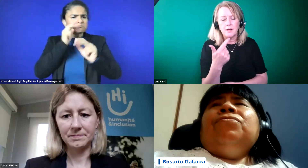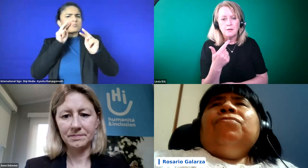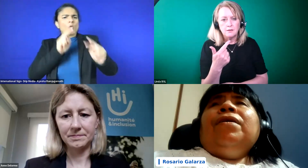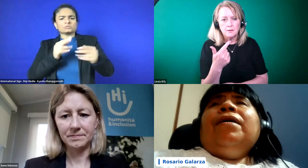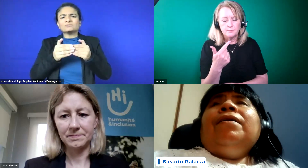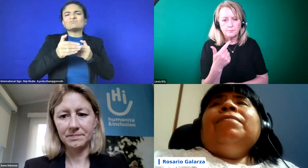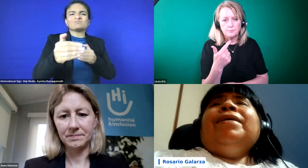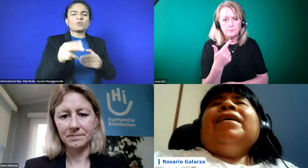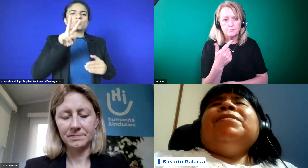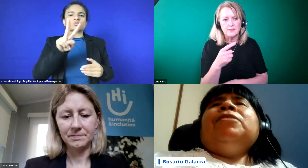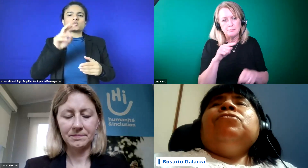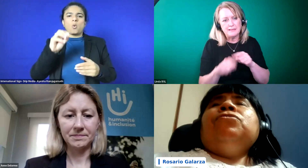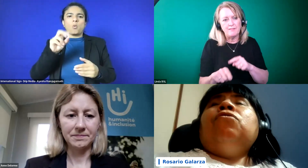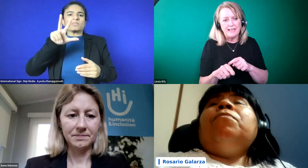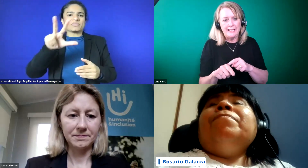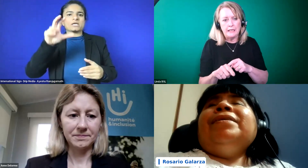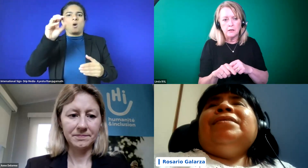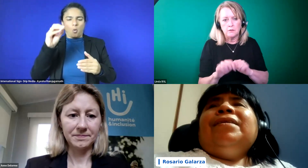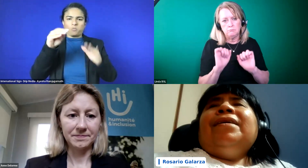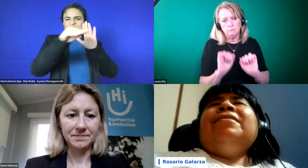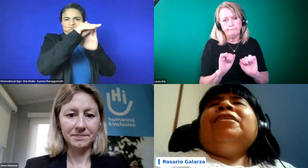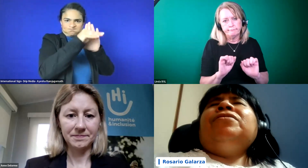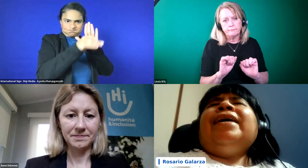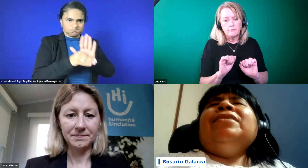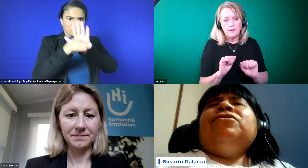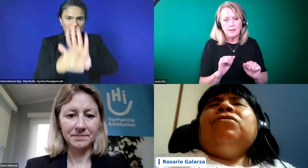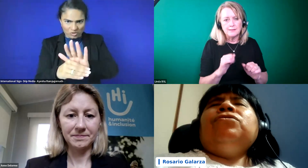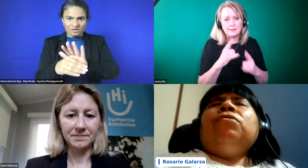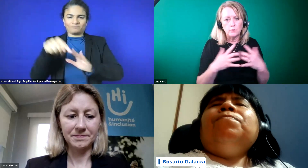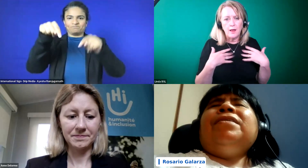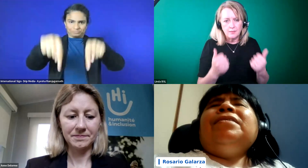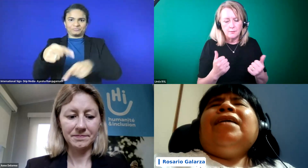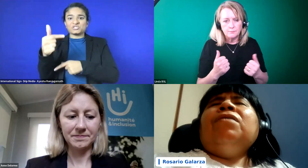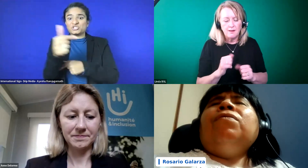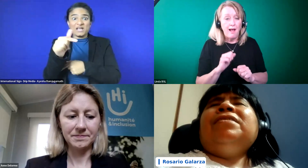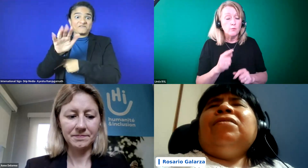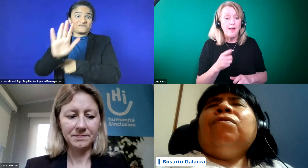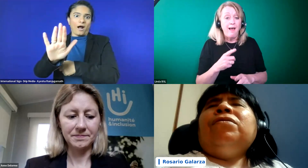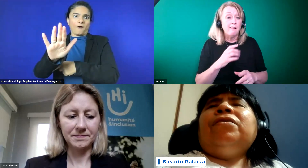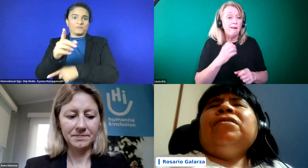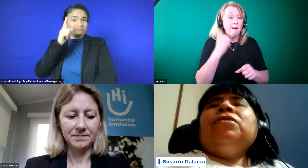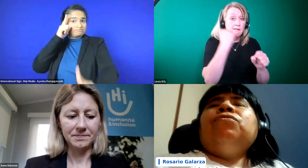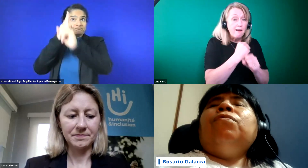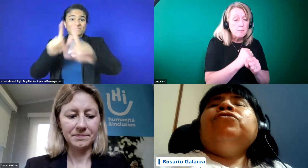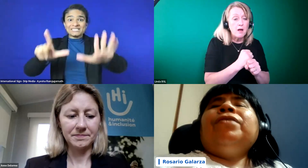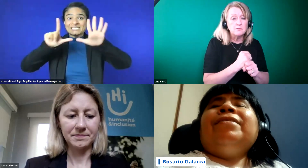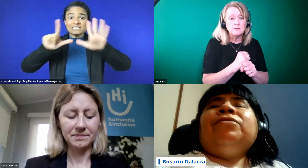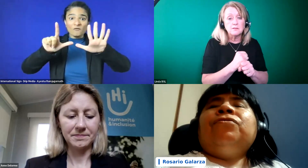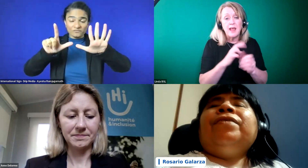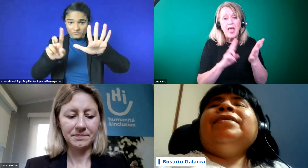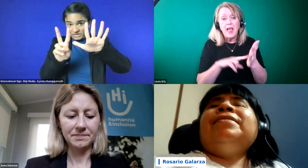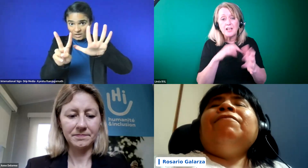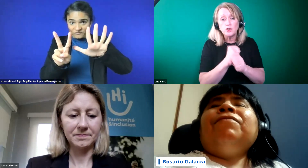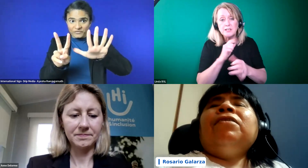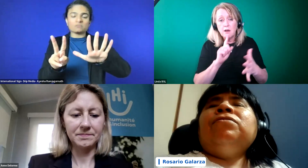like to make an invitation to governments, international NGOs, OPDs, and all stakeholders to work together